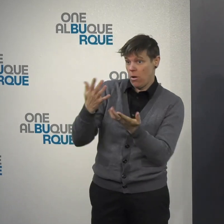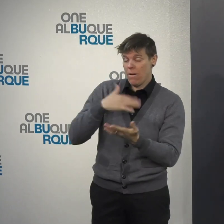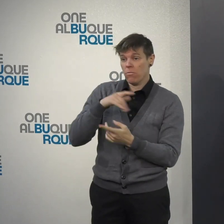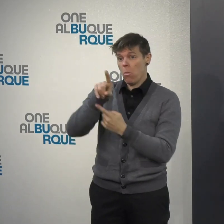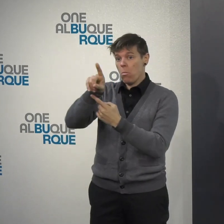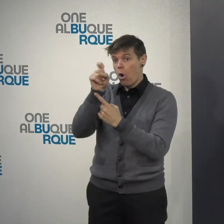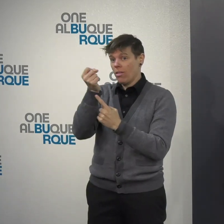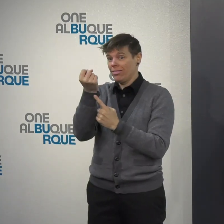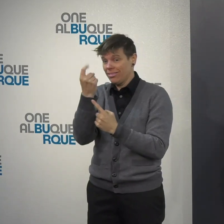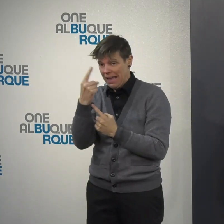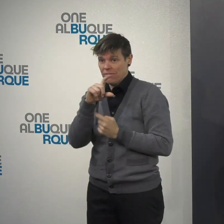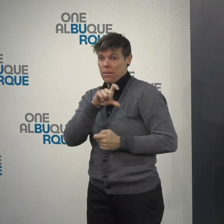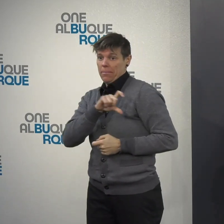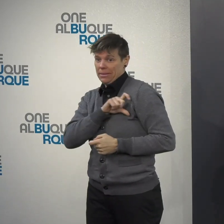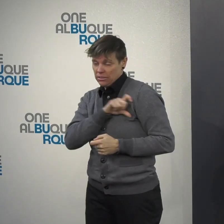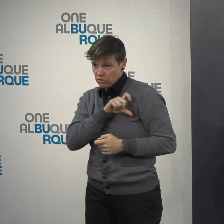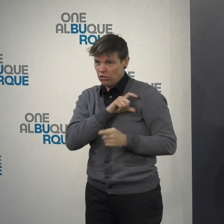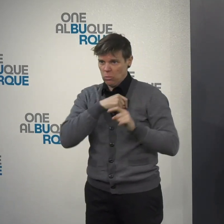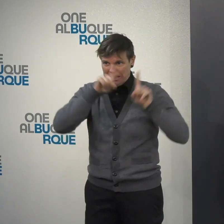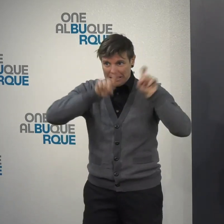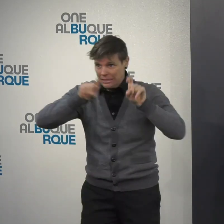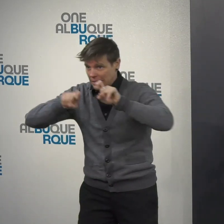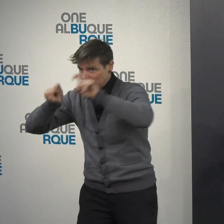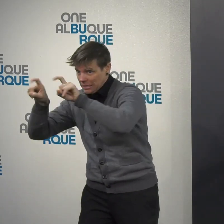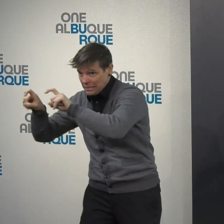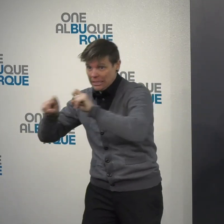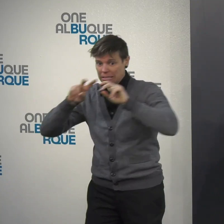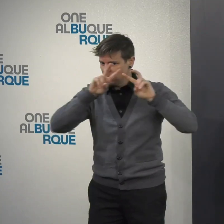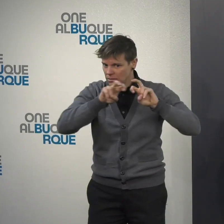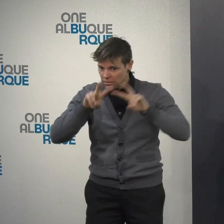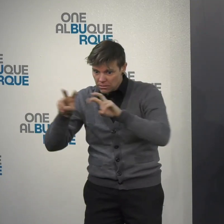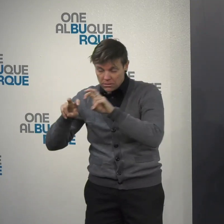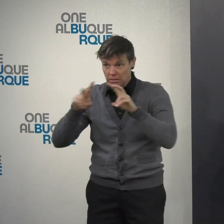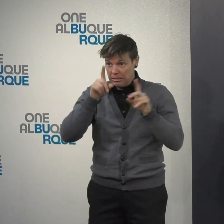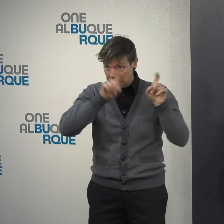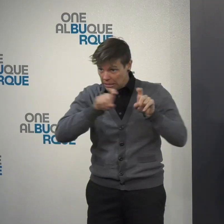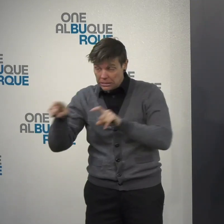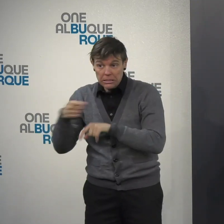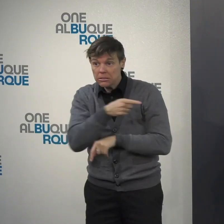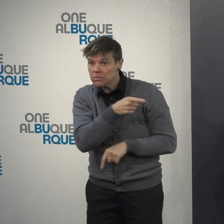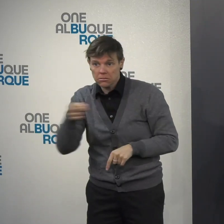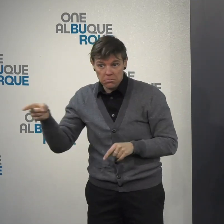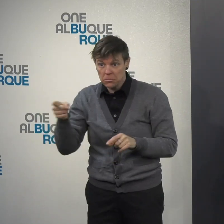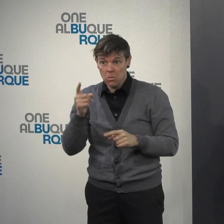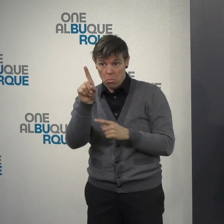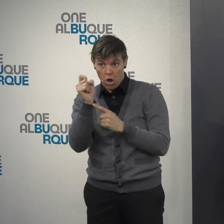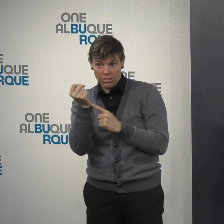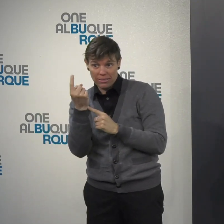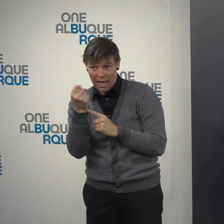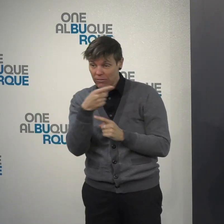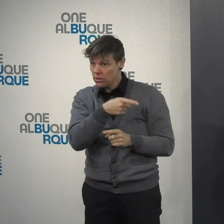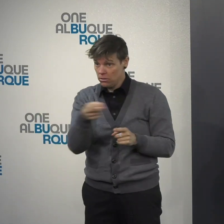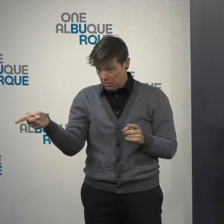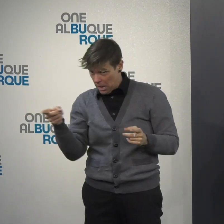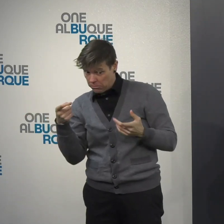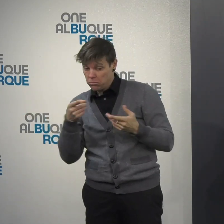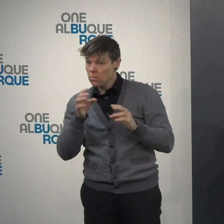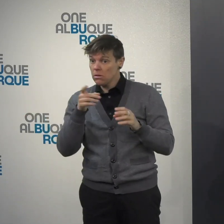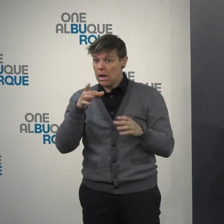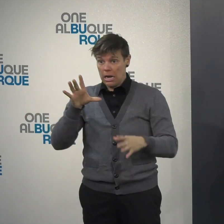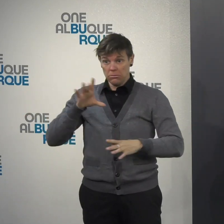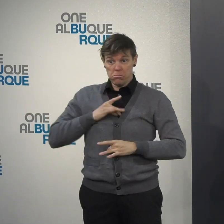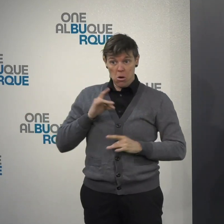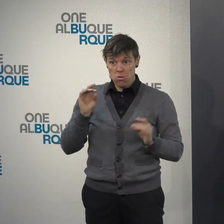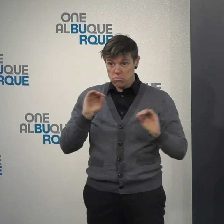civilian. What an assessment is somebody inevitably is going to be exposed possibly on the job with a